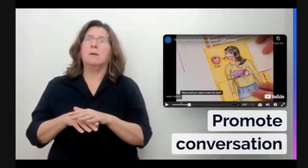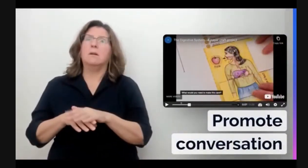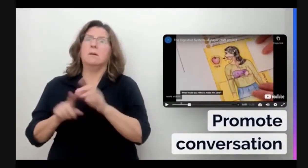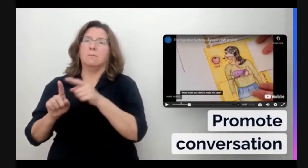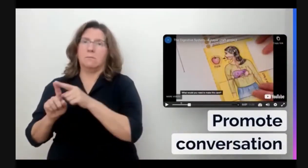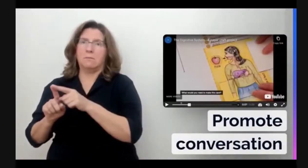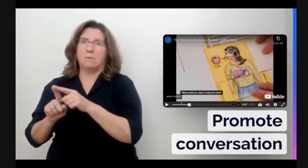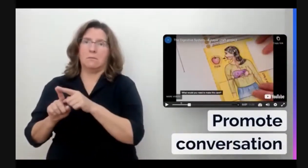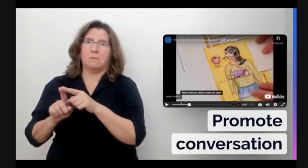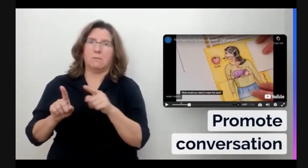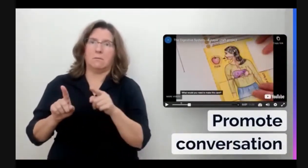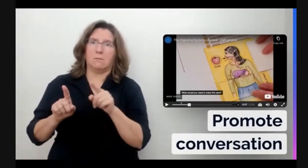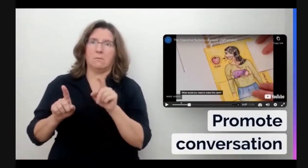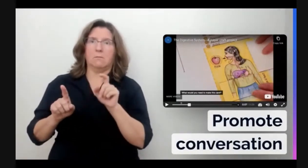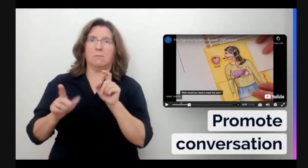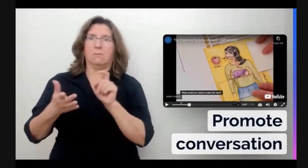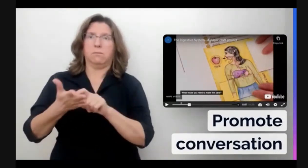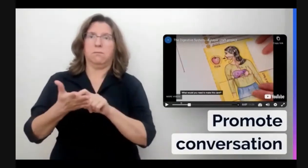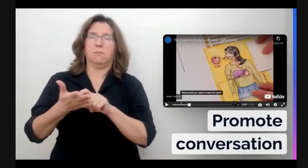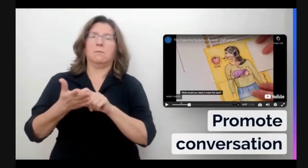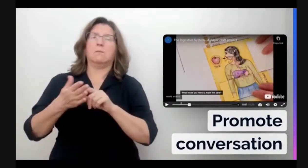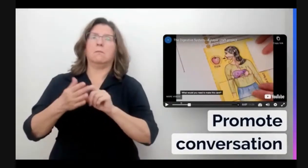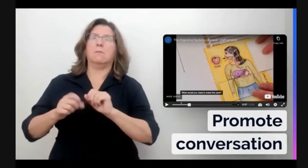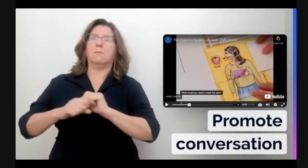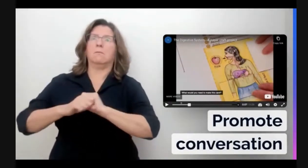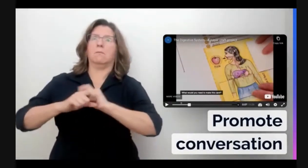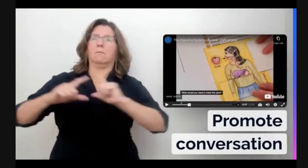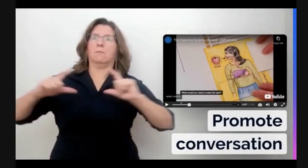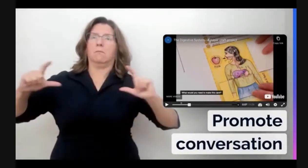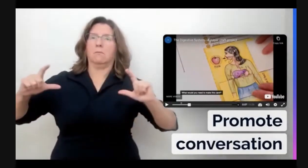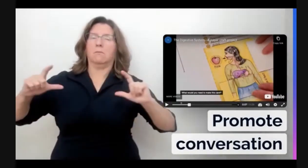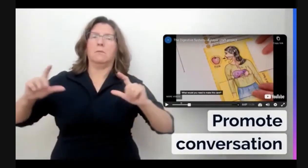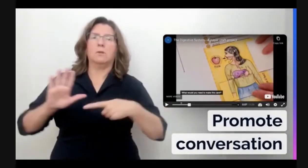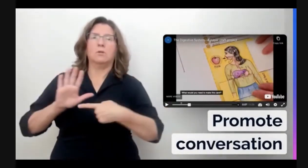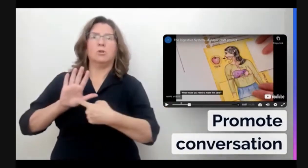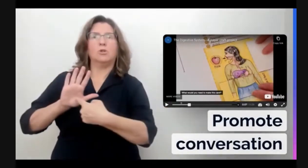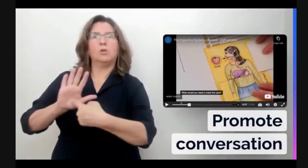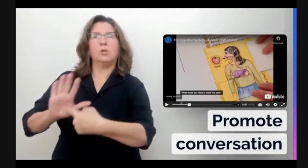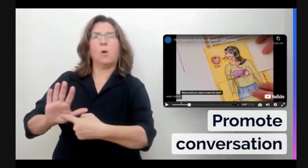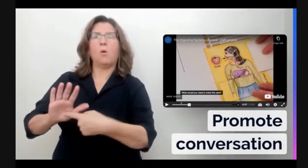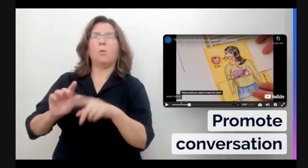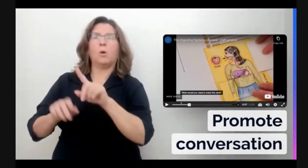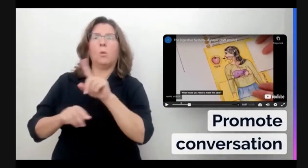Partway through this instructional video, the question appears,